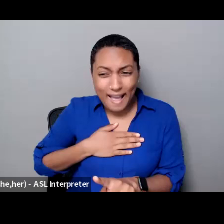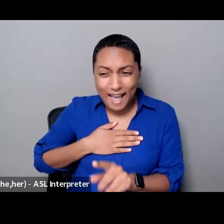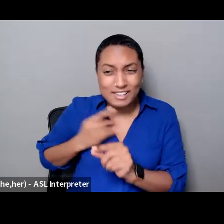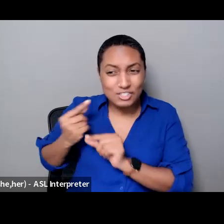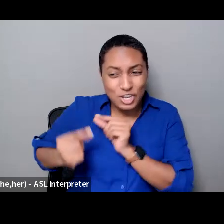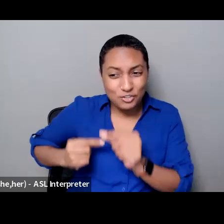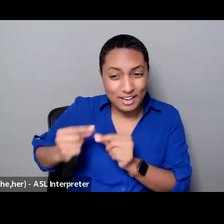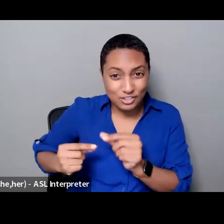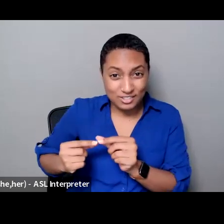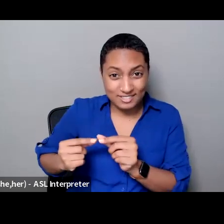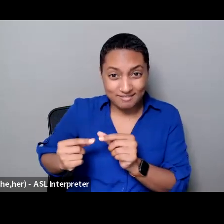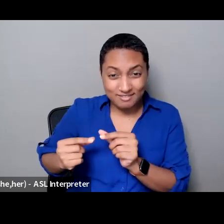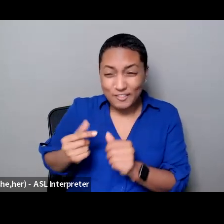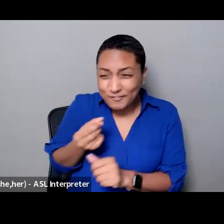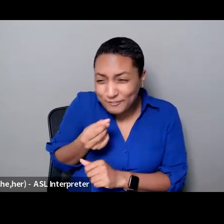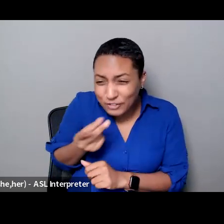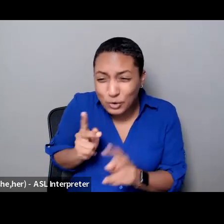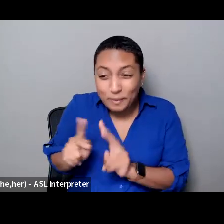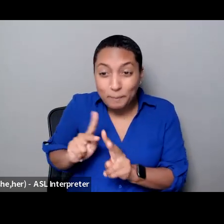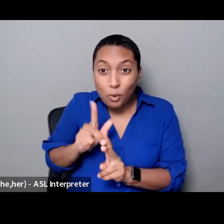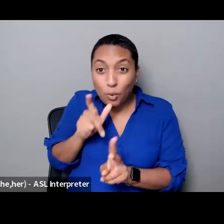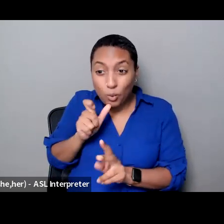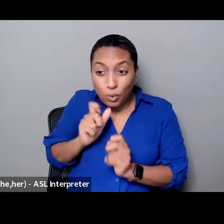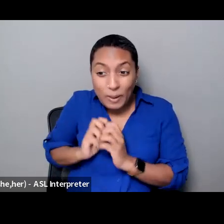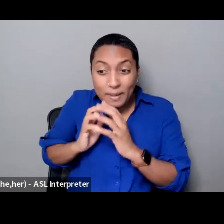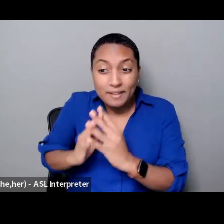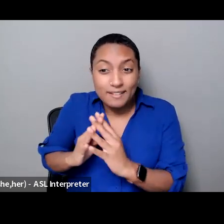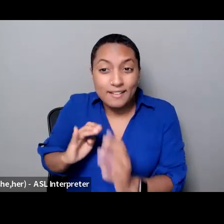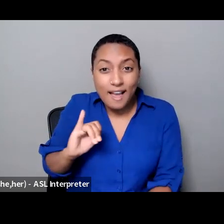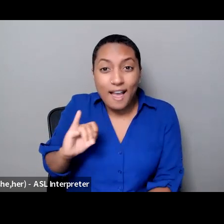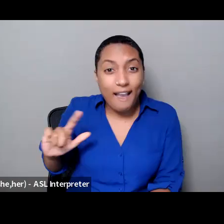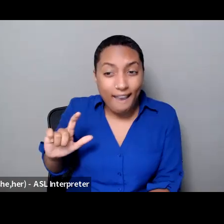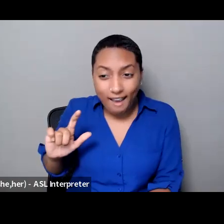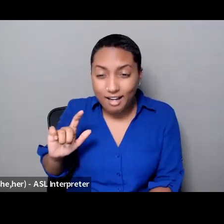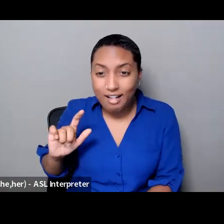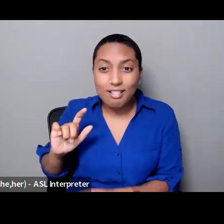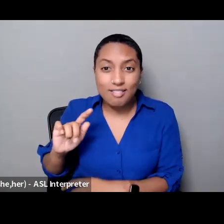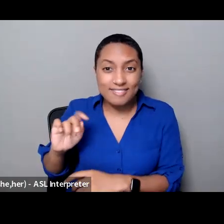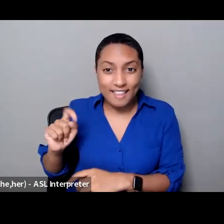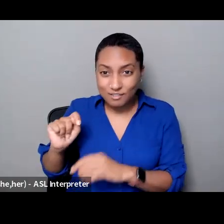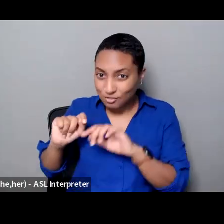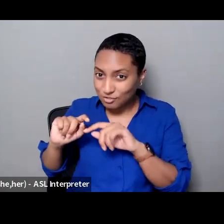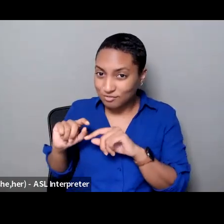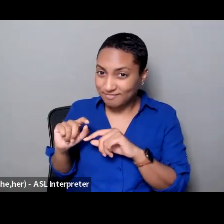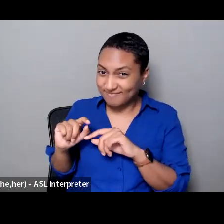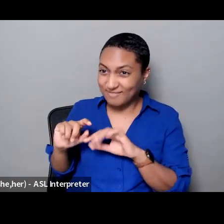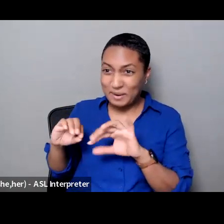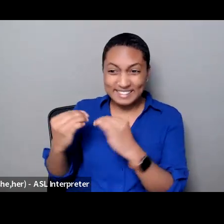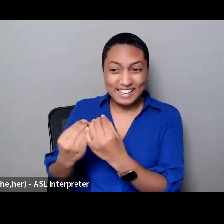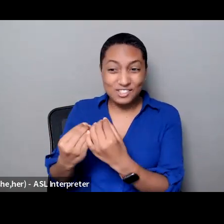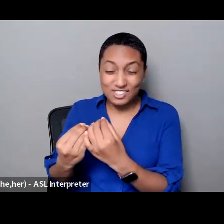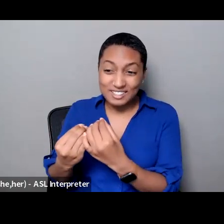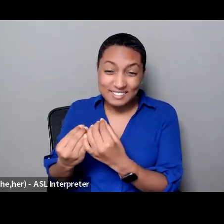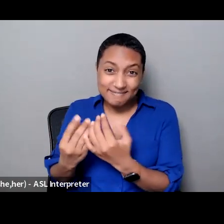left. And certainly most of the people who preceded me in the earlier generations are now